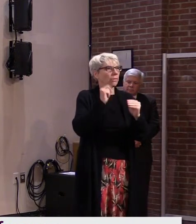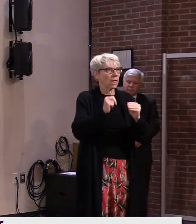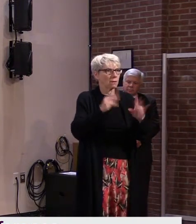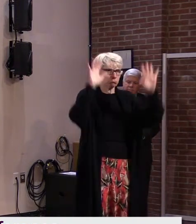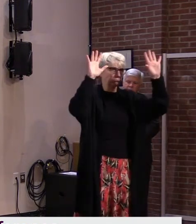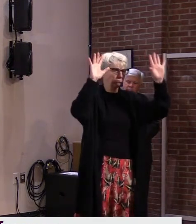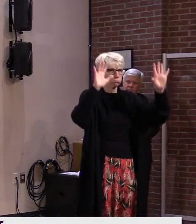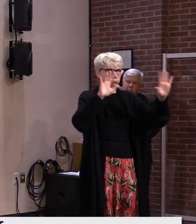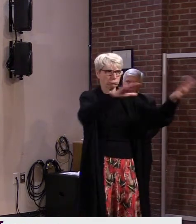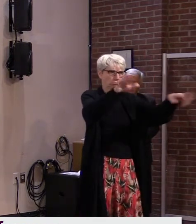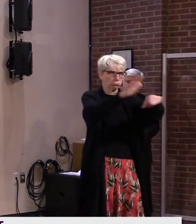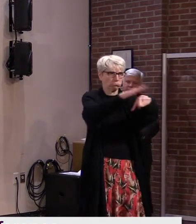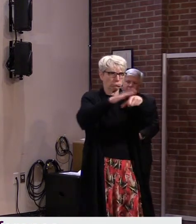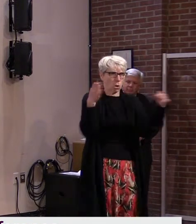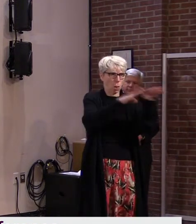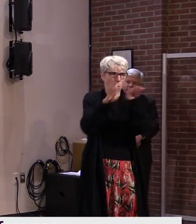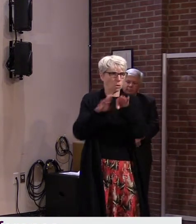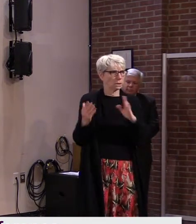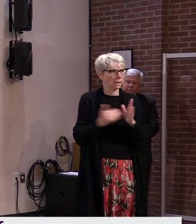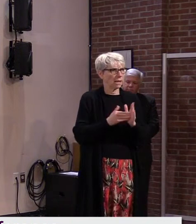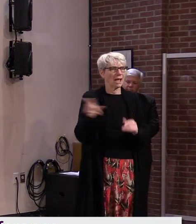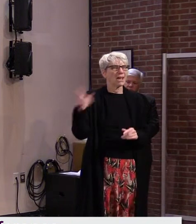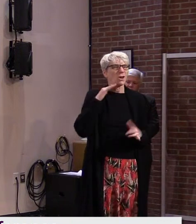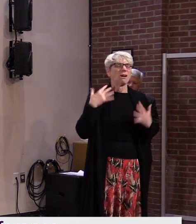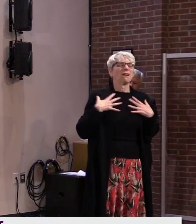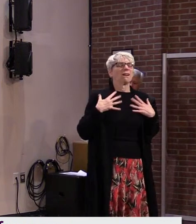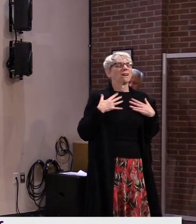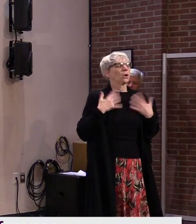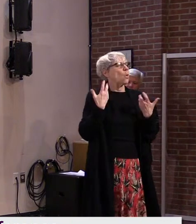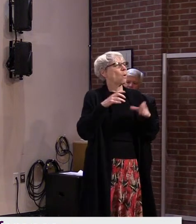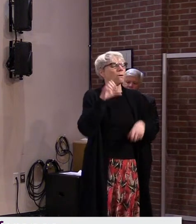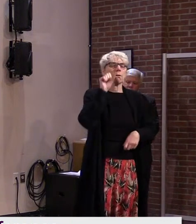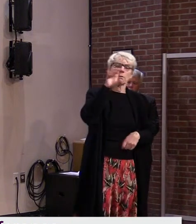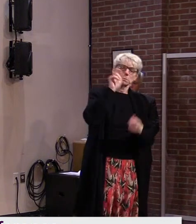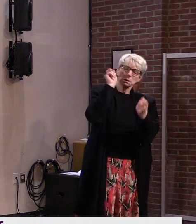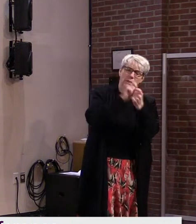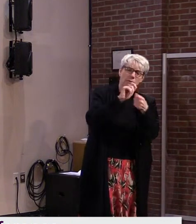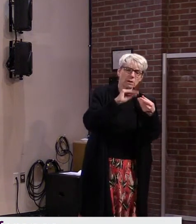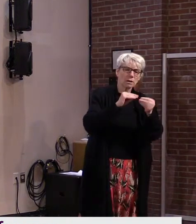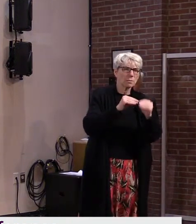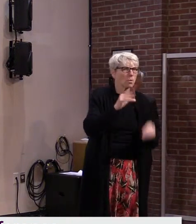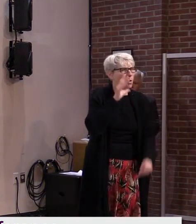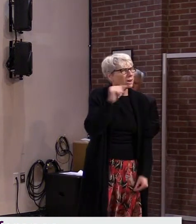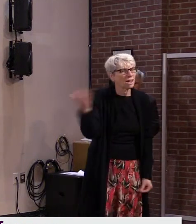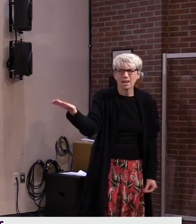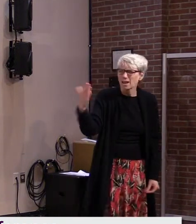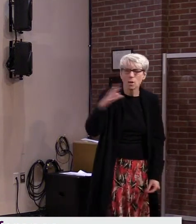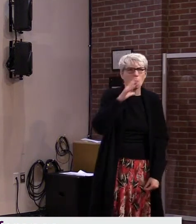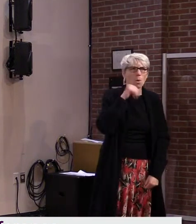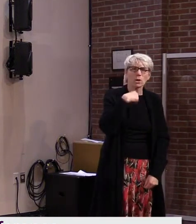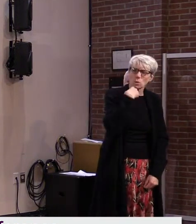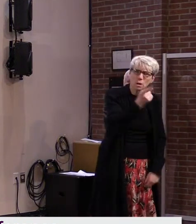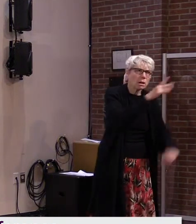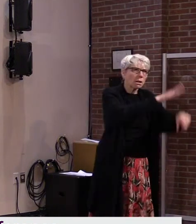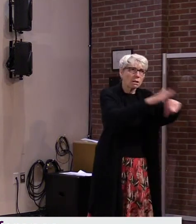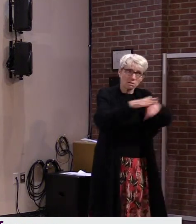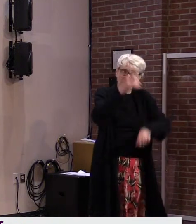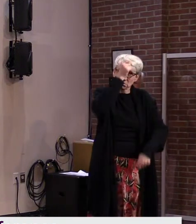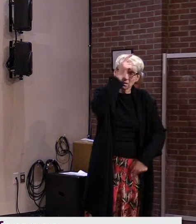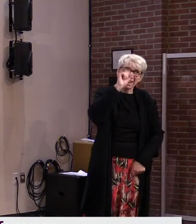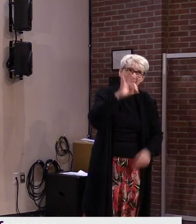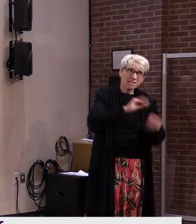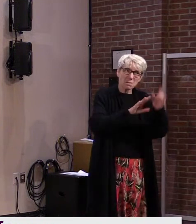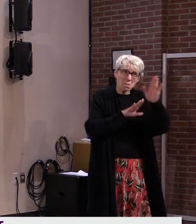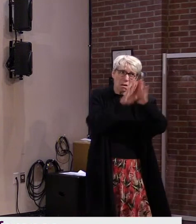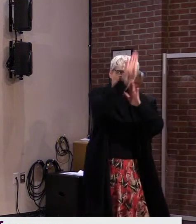cite a number like that. And my question is why? What would be the harm in signaling to the public that a certain outcome would trigger some policy or not? Yeah, I